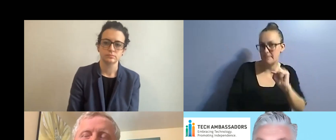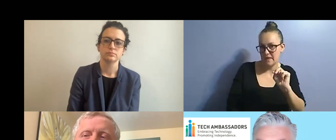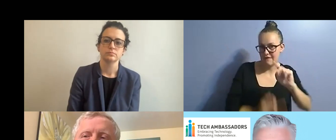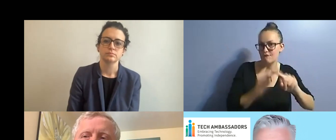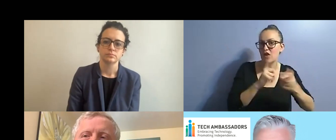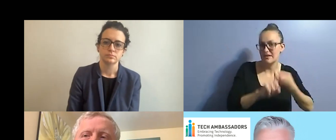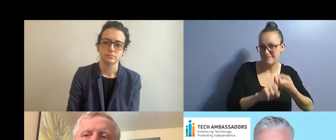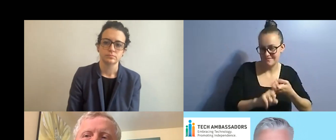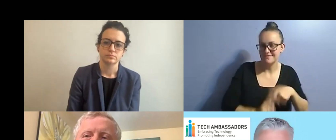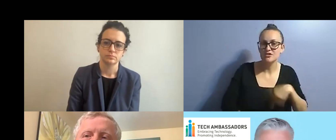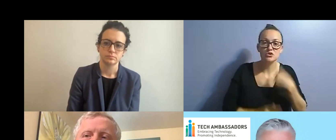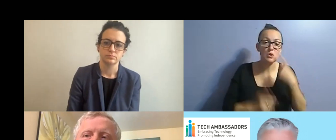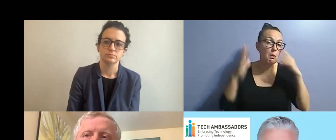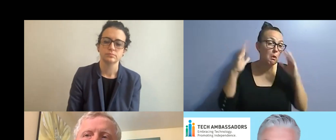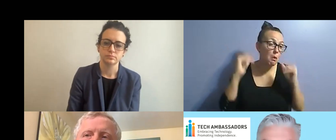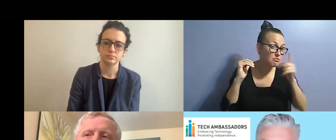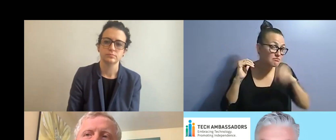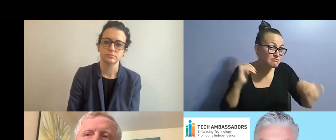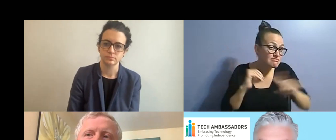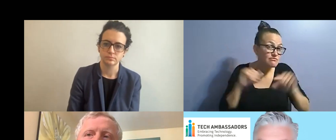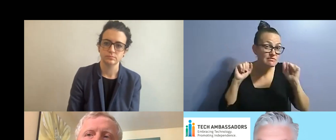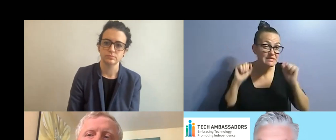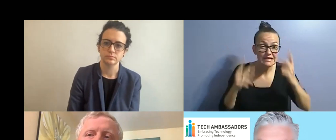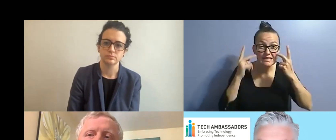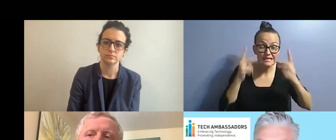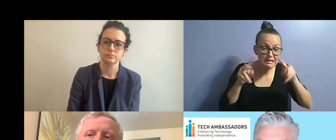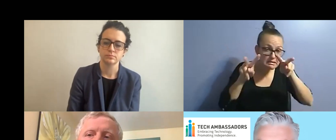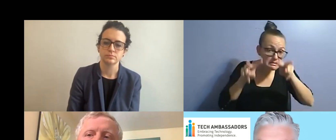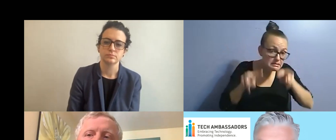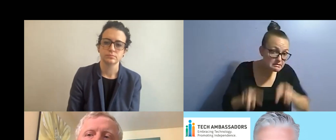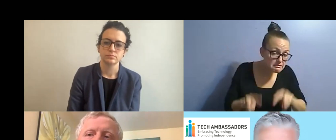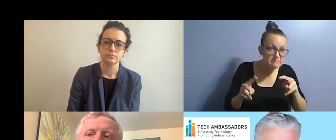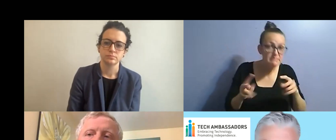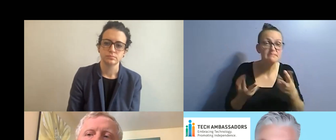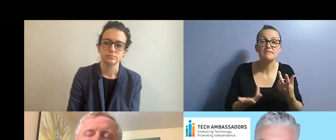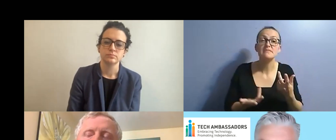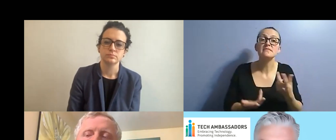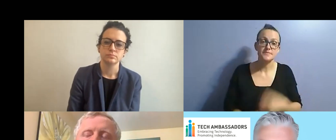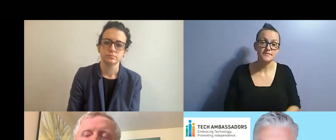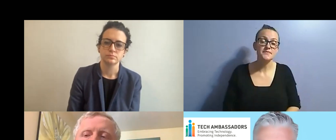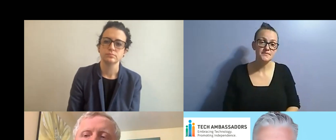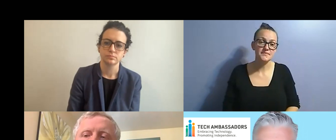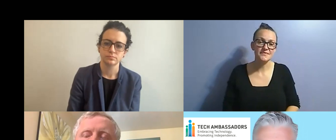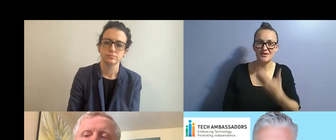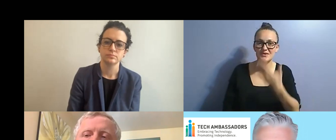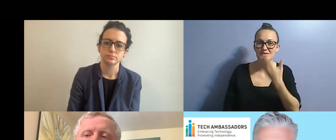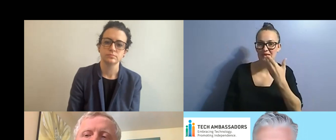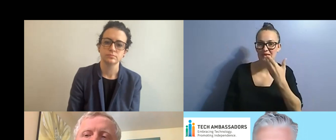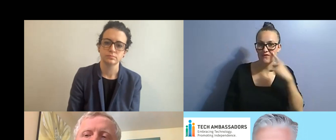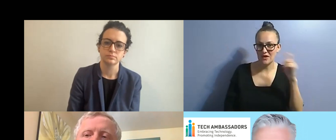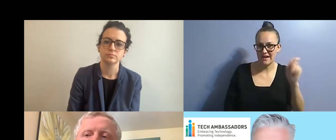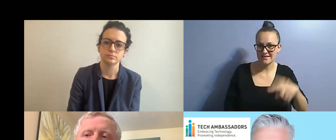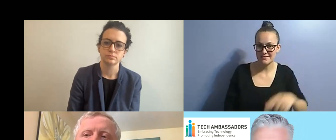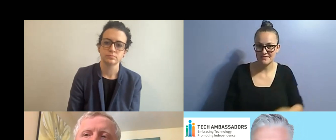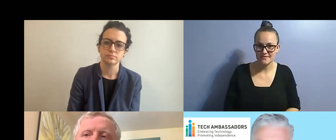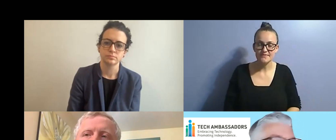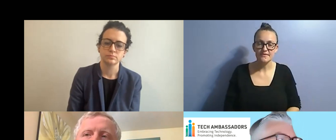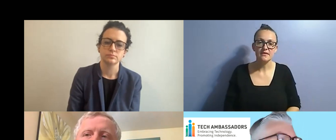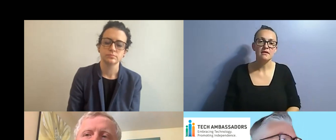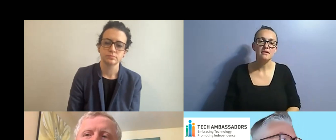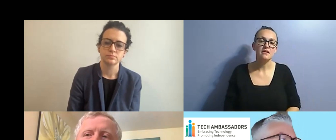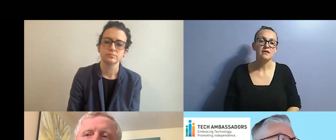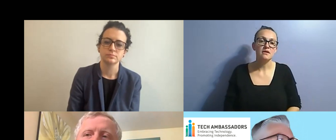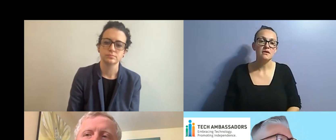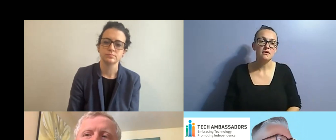So hopefully everybody can see all those and take advantage of those links and the answers to that question. Thanks for asking that, Nathan. All